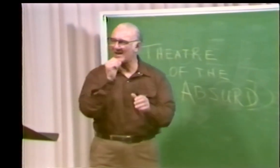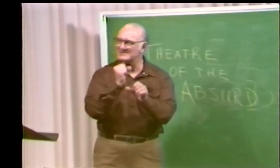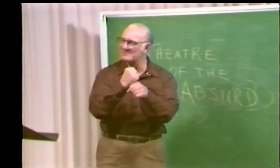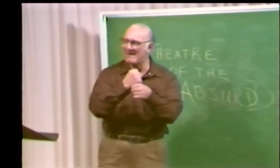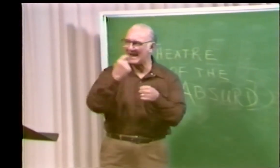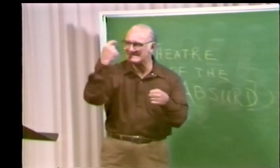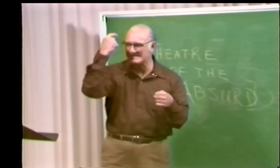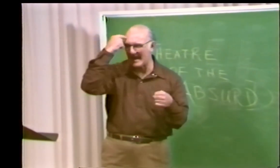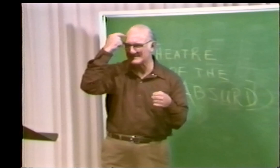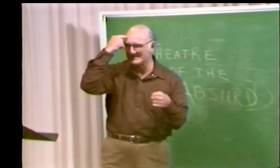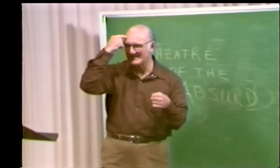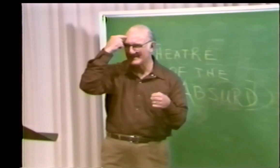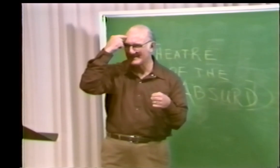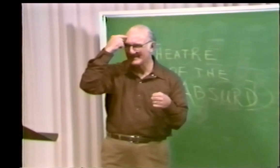Doesn't make sense.